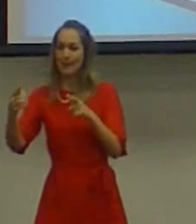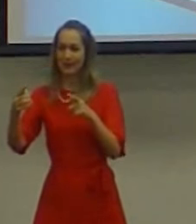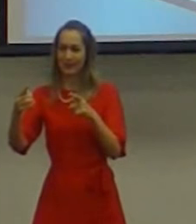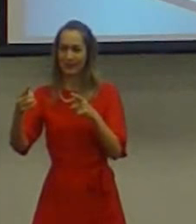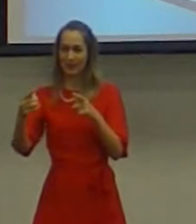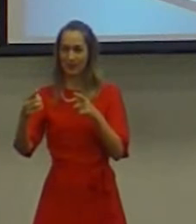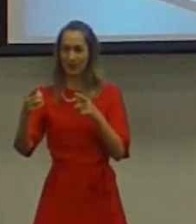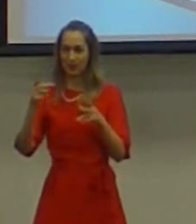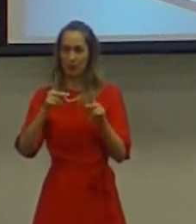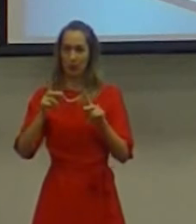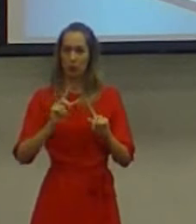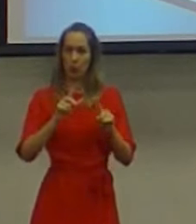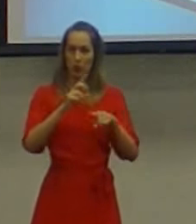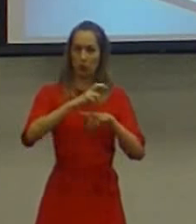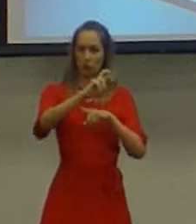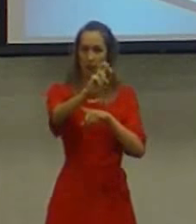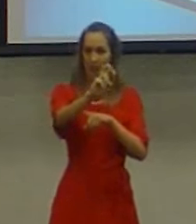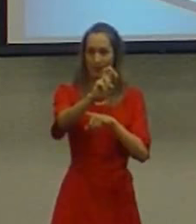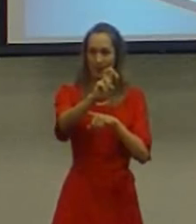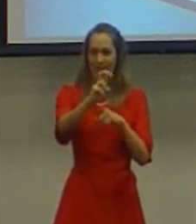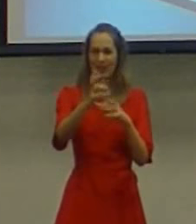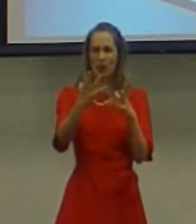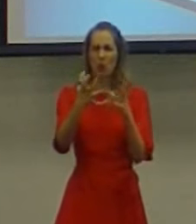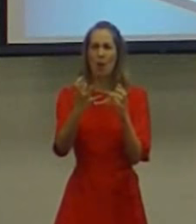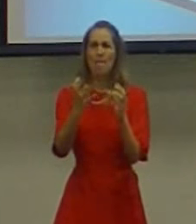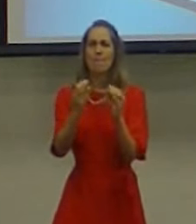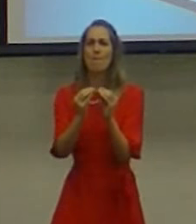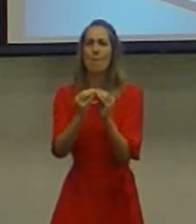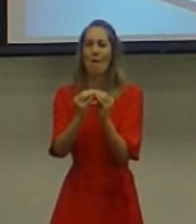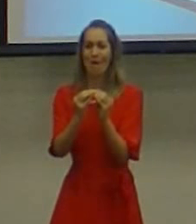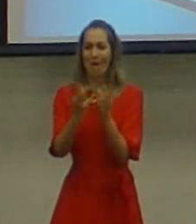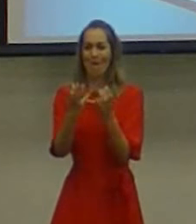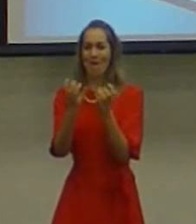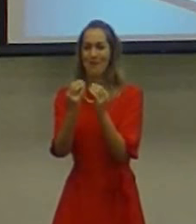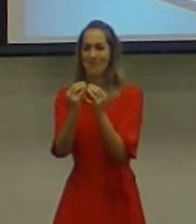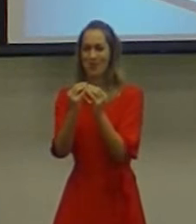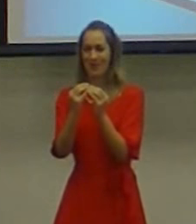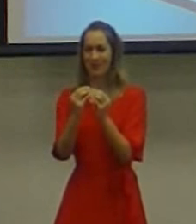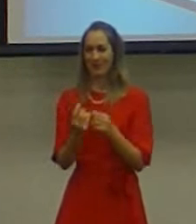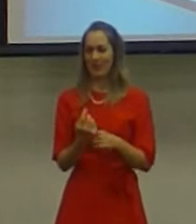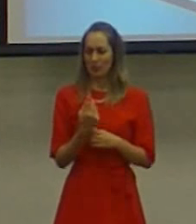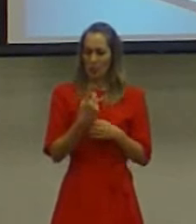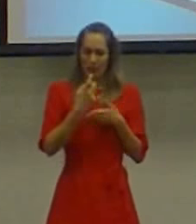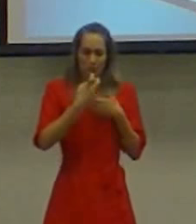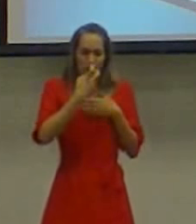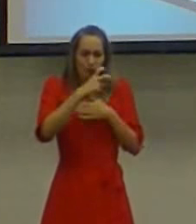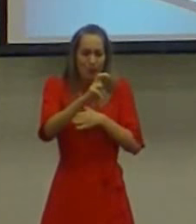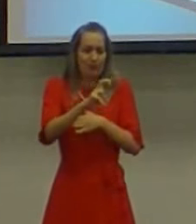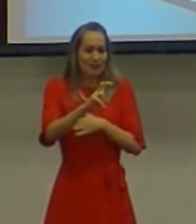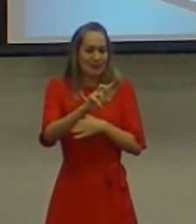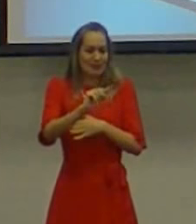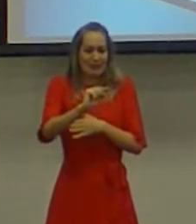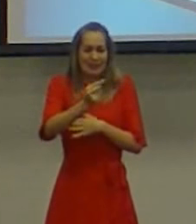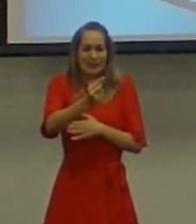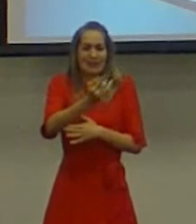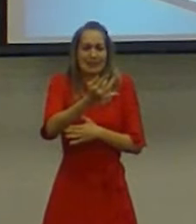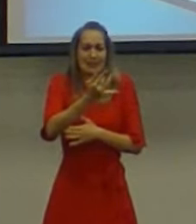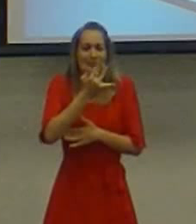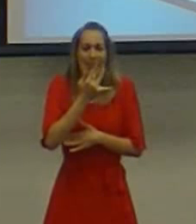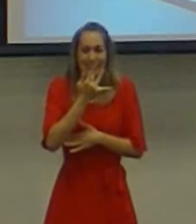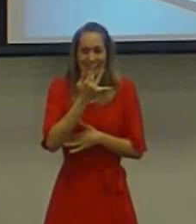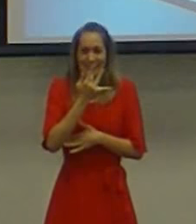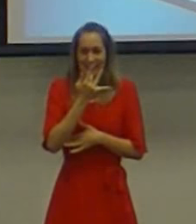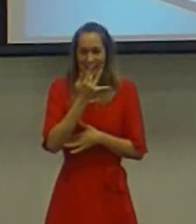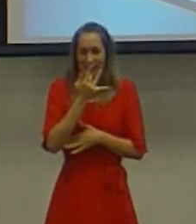in their faith journey and want more. It's just these 1 week trips. It's just a taste, and we're trying to get people's feet wet and get them